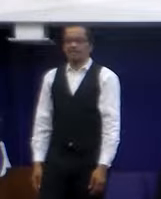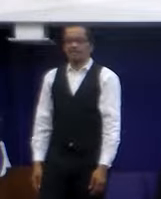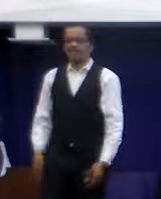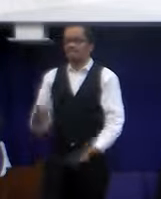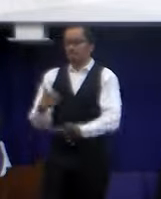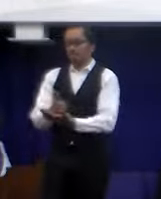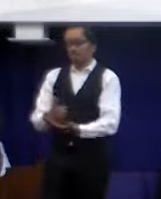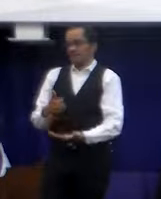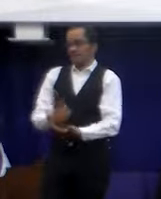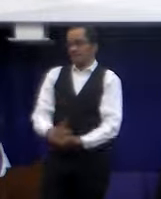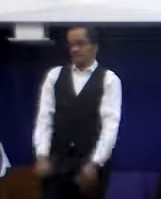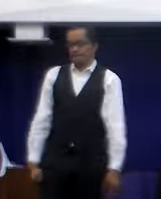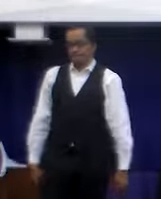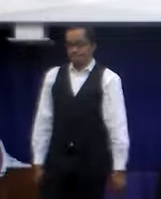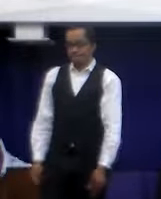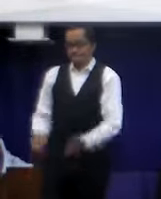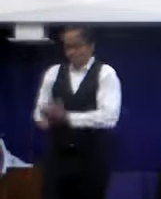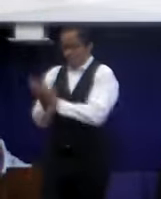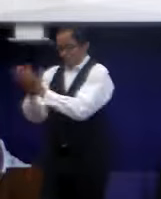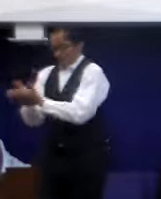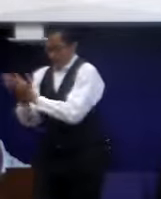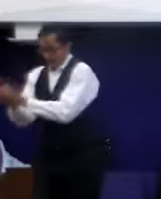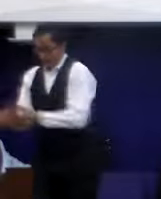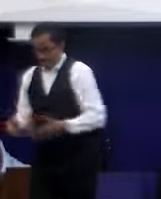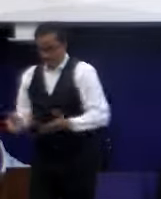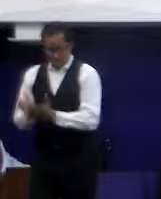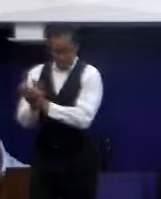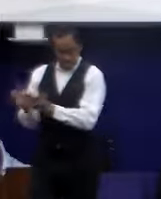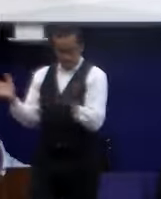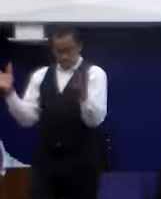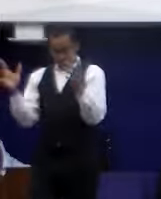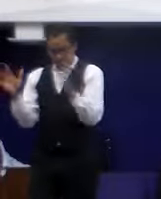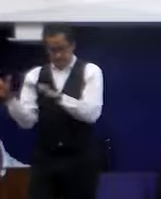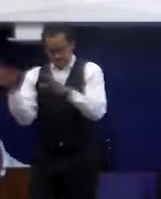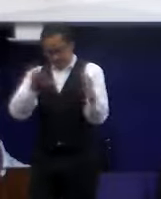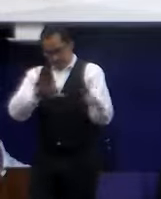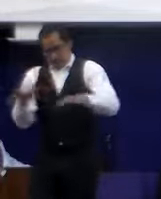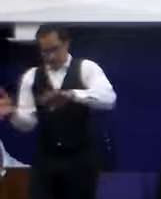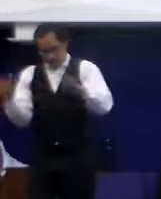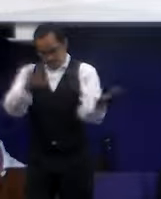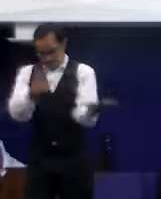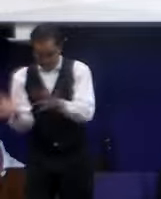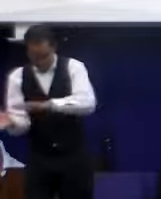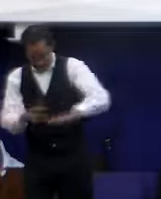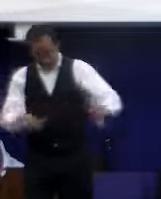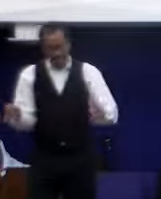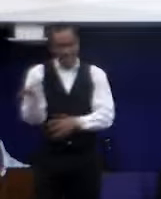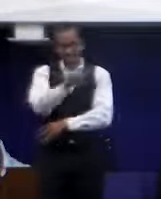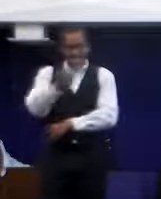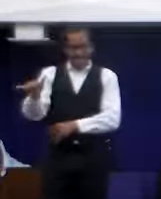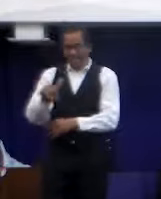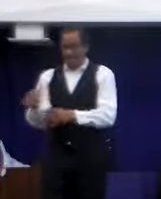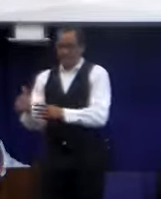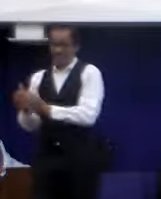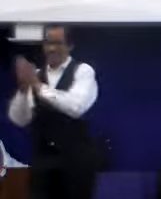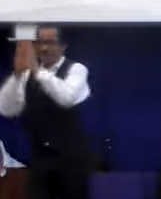Yeah. Amen. And the ship that was caught in the typhoon like situation finds himself being kicked like a football from one wave to the other.